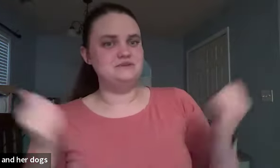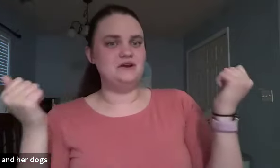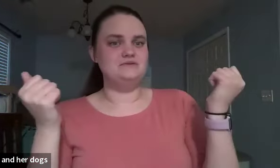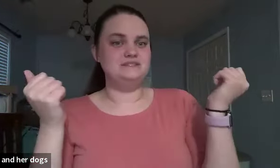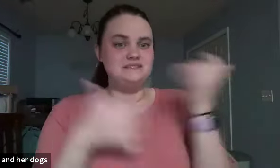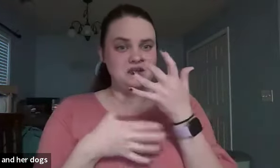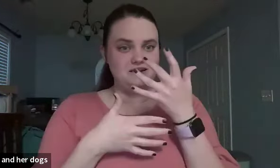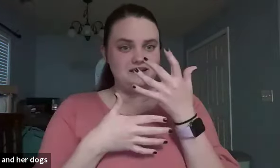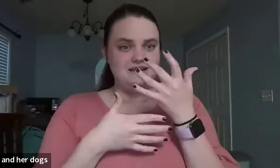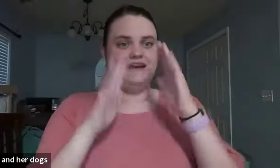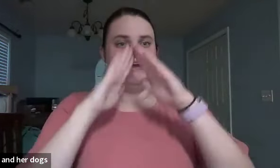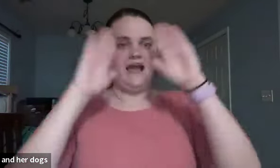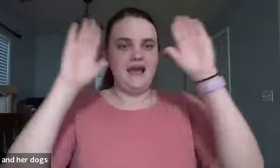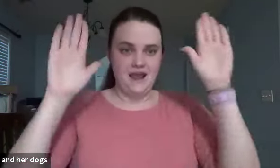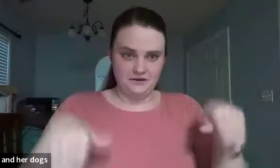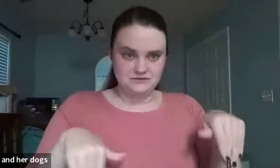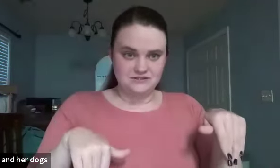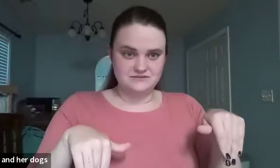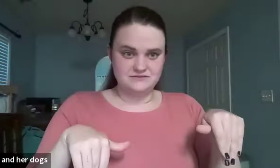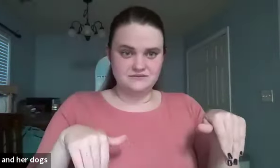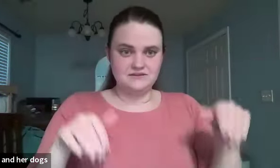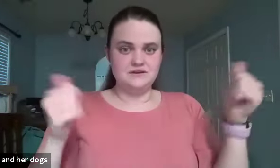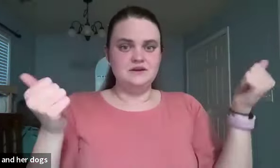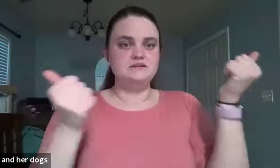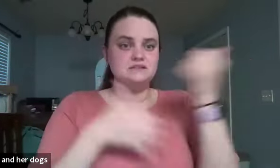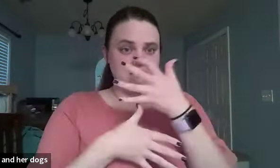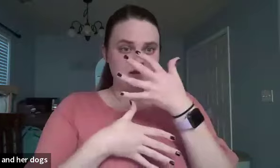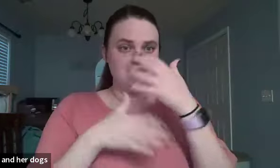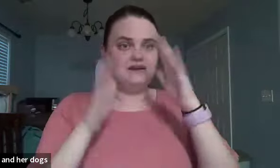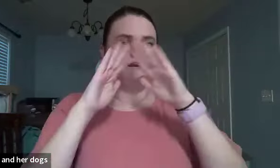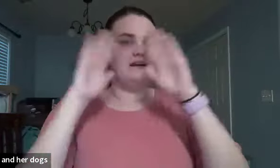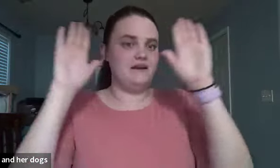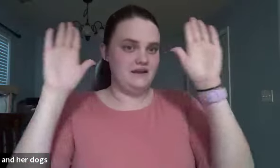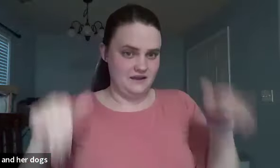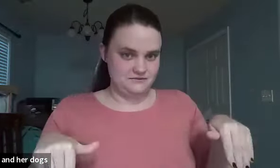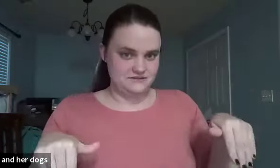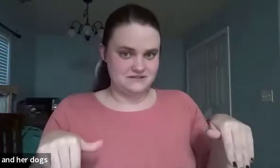would go scary house, scary house.